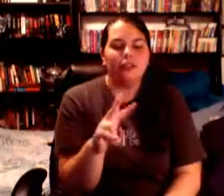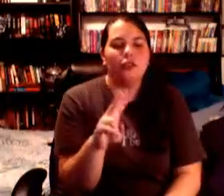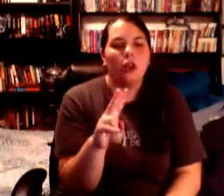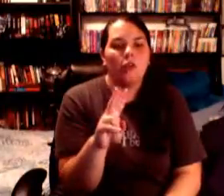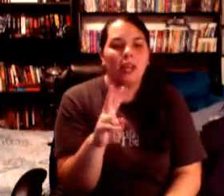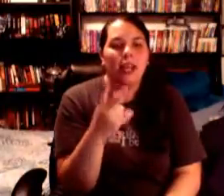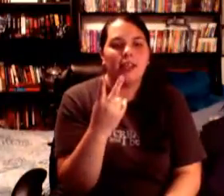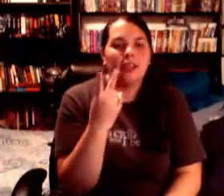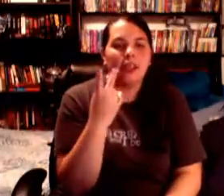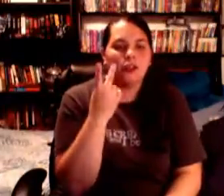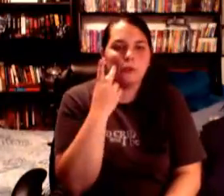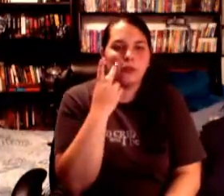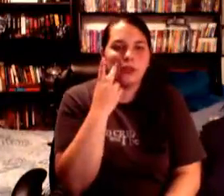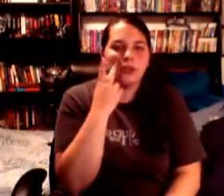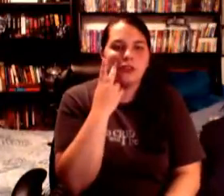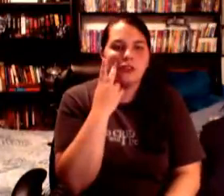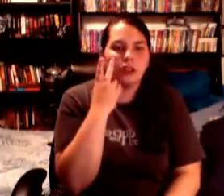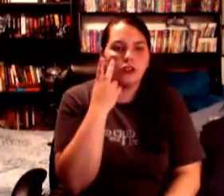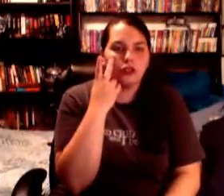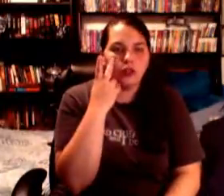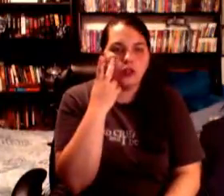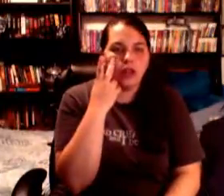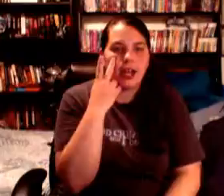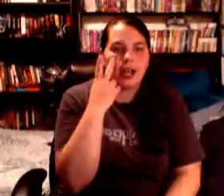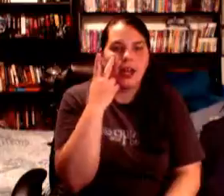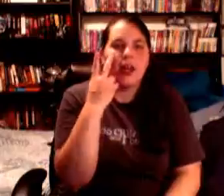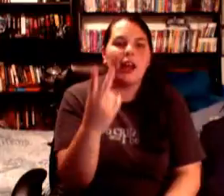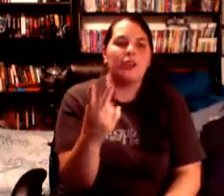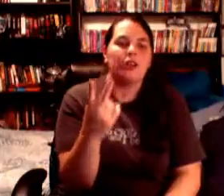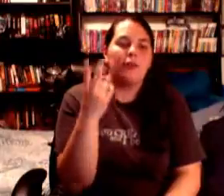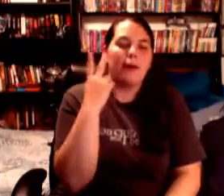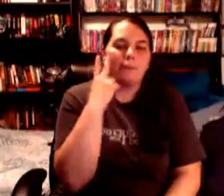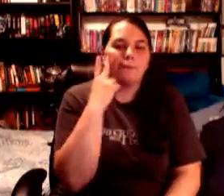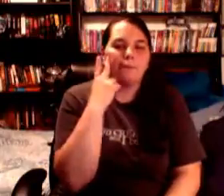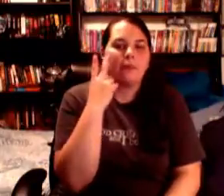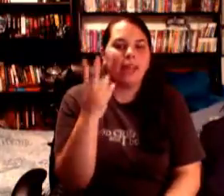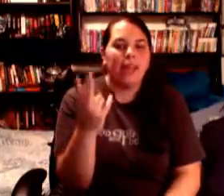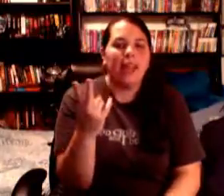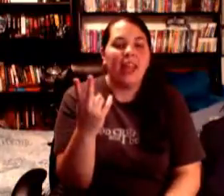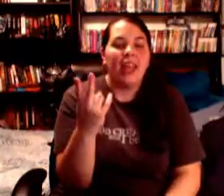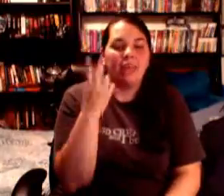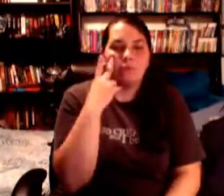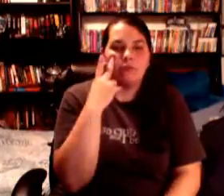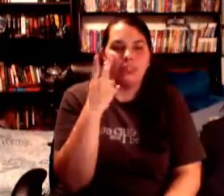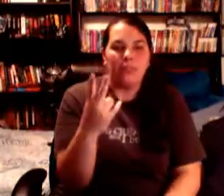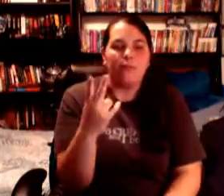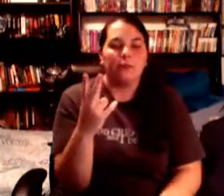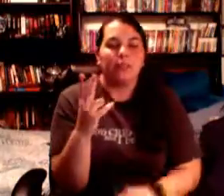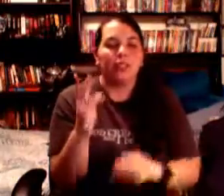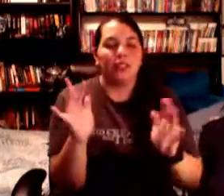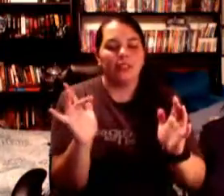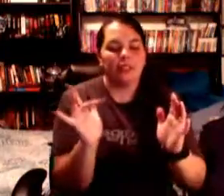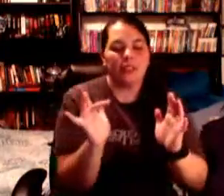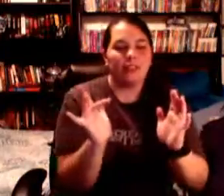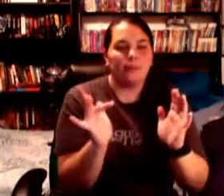is a V hand, and your middle finger is going to touch under your eye and just come out. C. Jesus is